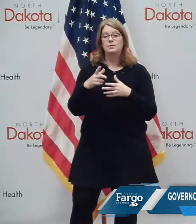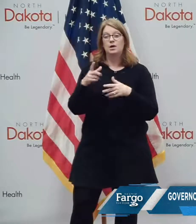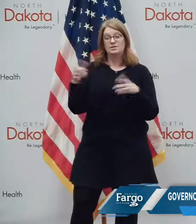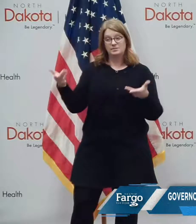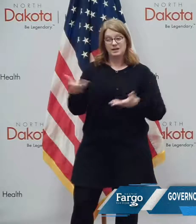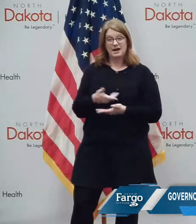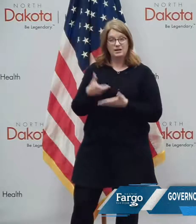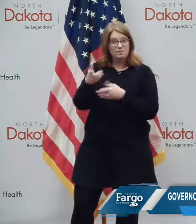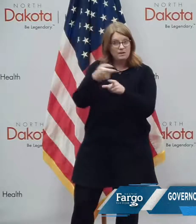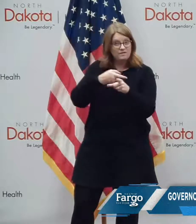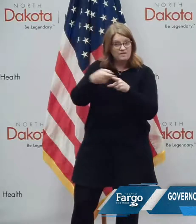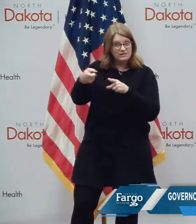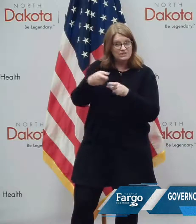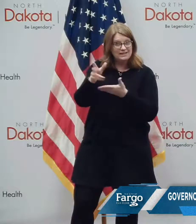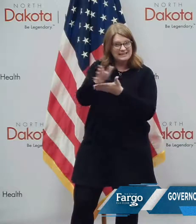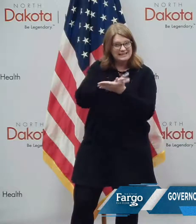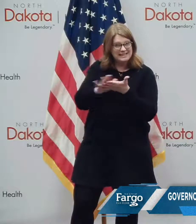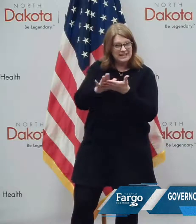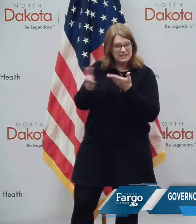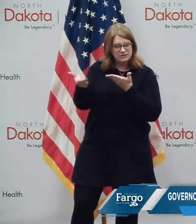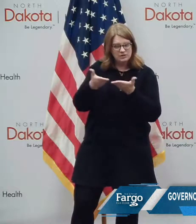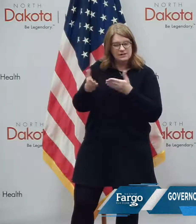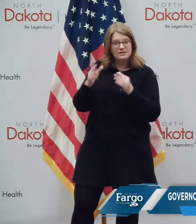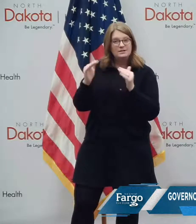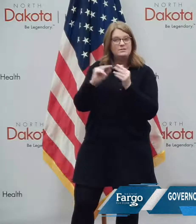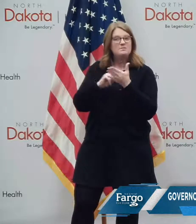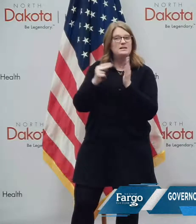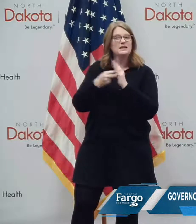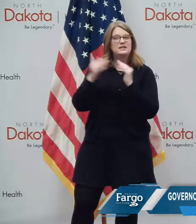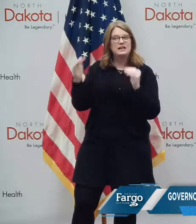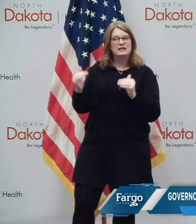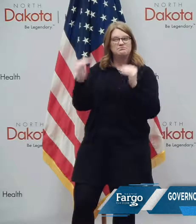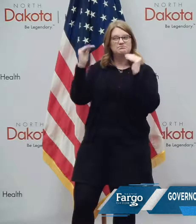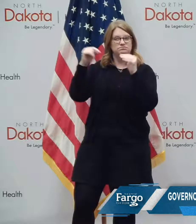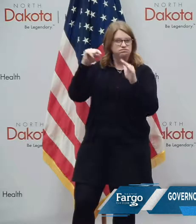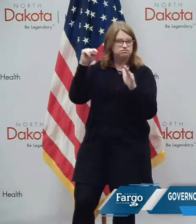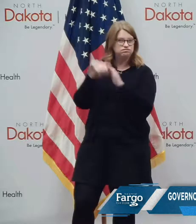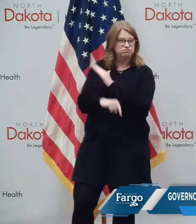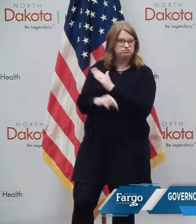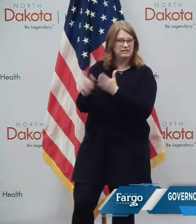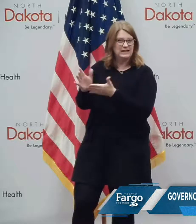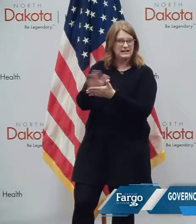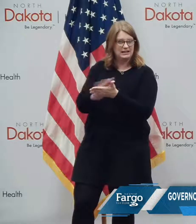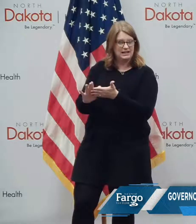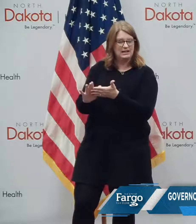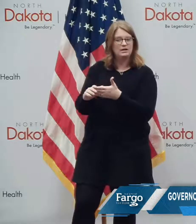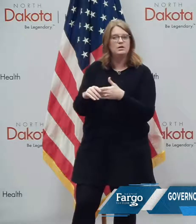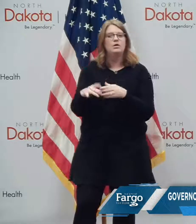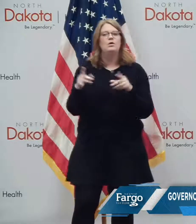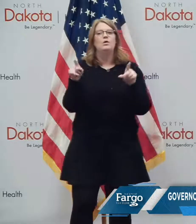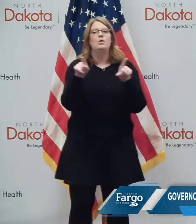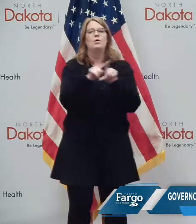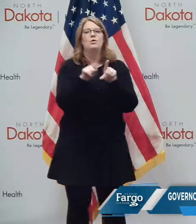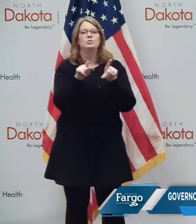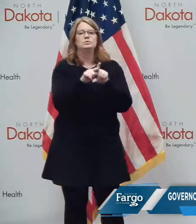help facilities with outbreaks to do enhanced deep cleaning of any high-touch surfaces in common areas. We're also